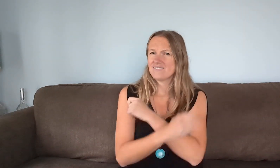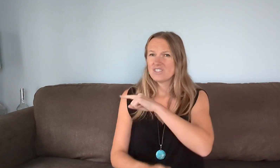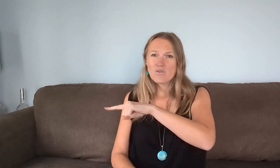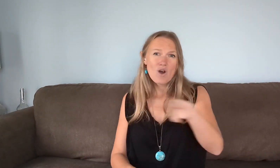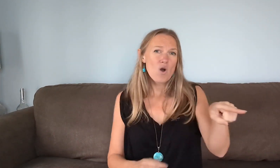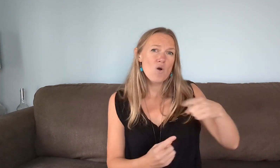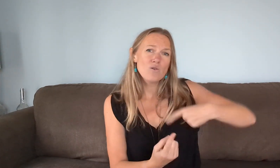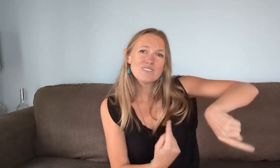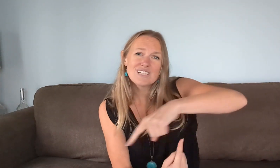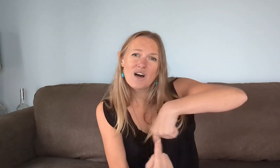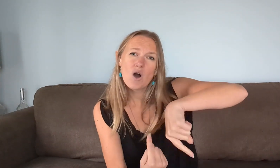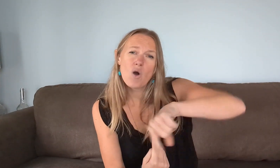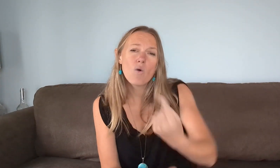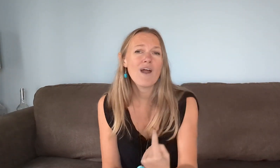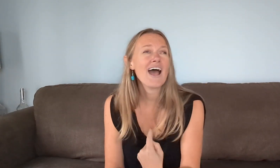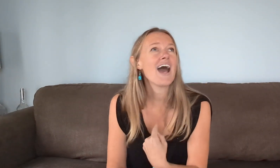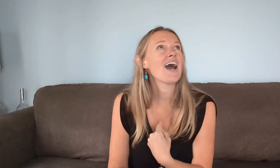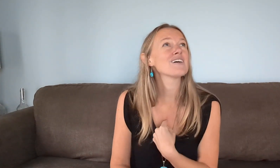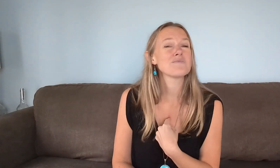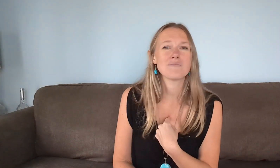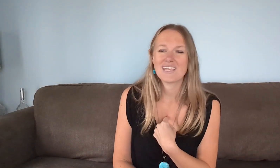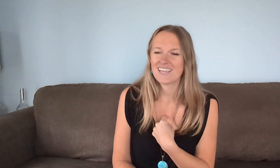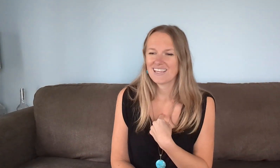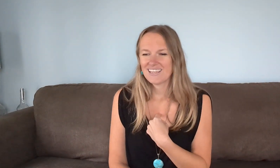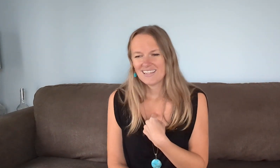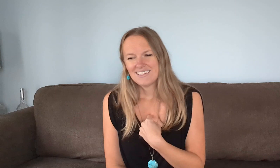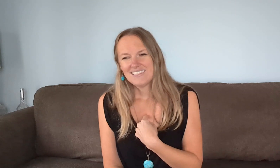to those around me.